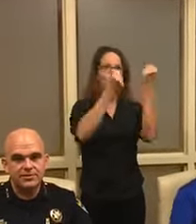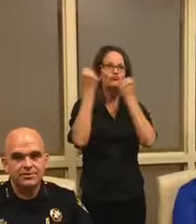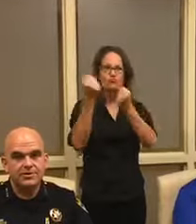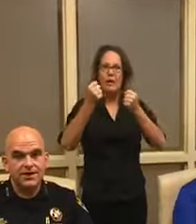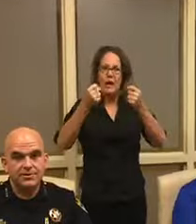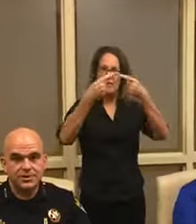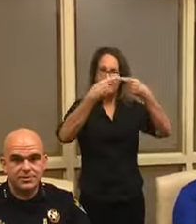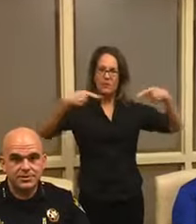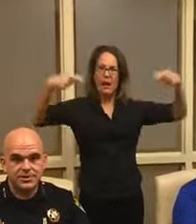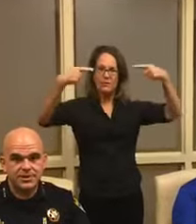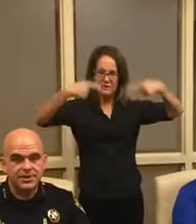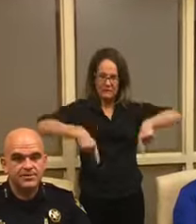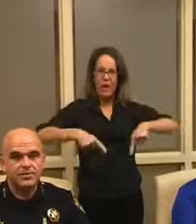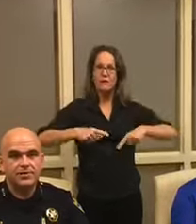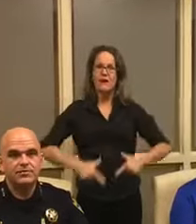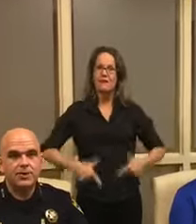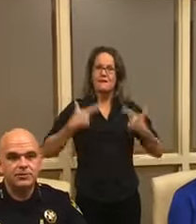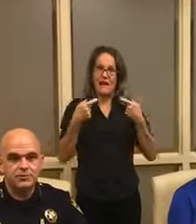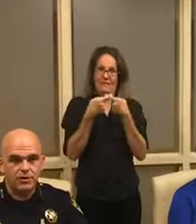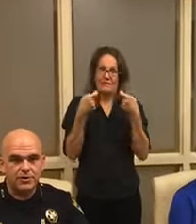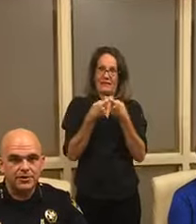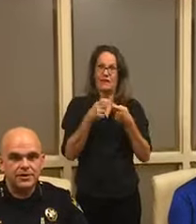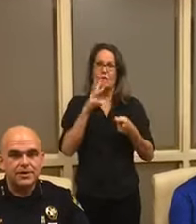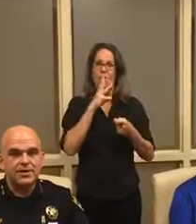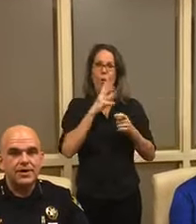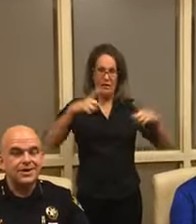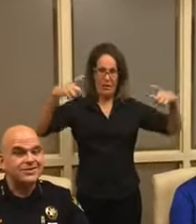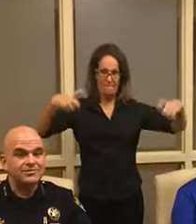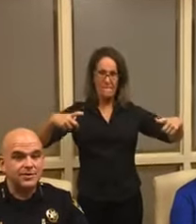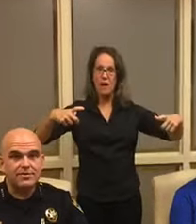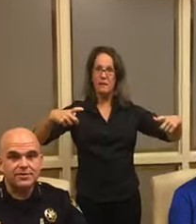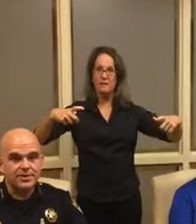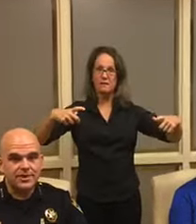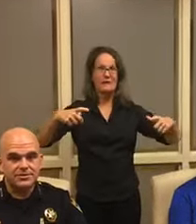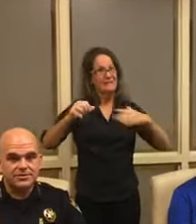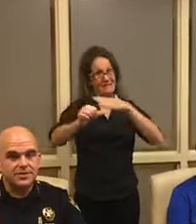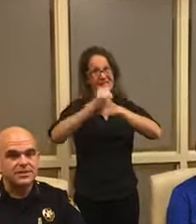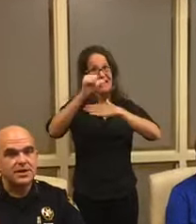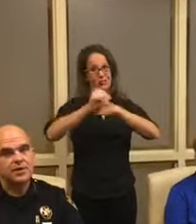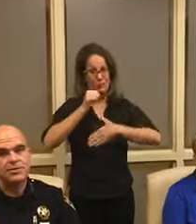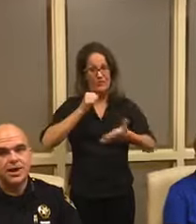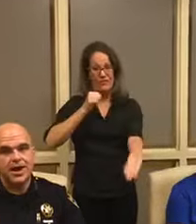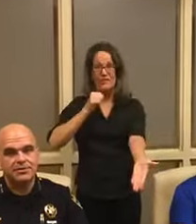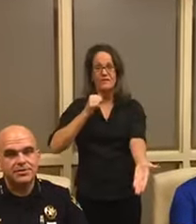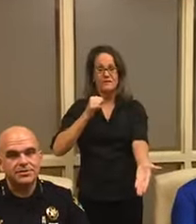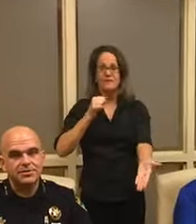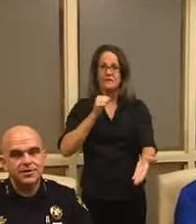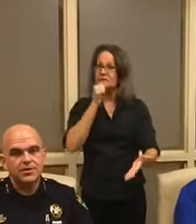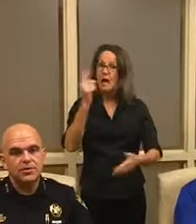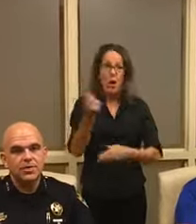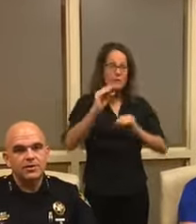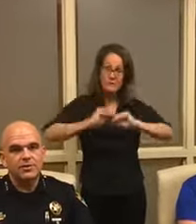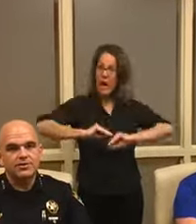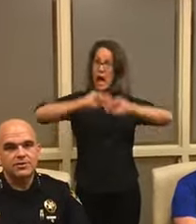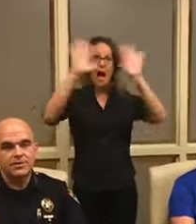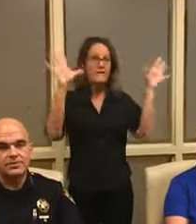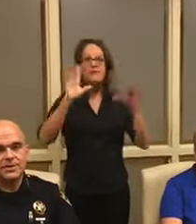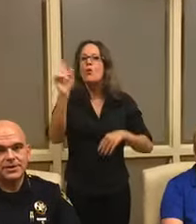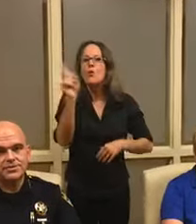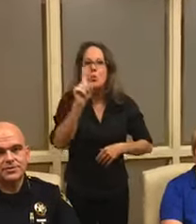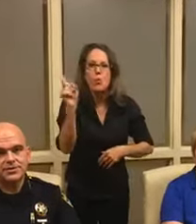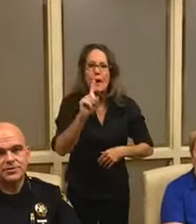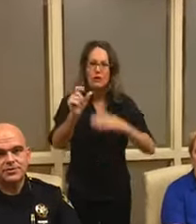down, live electricity. We have puddled water. It is very, very dangerous, and it's not always obvious where there's going